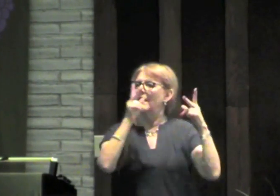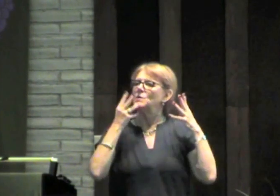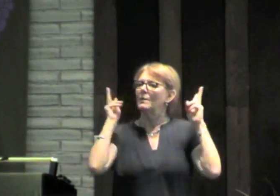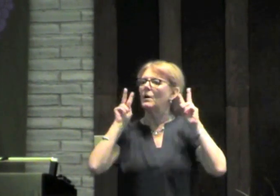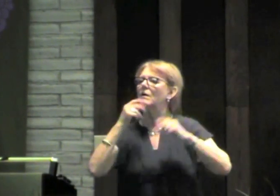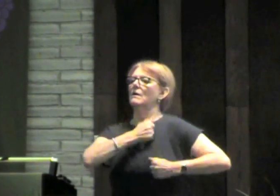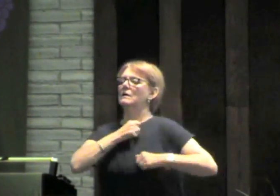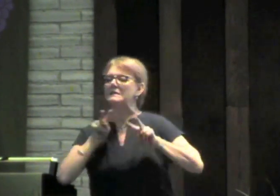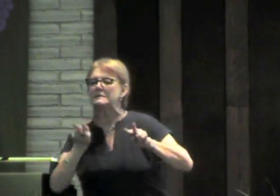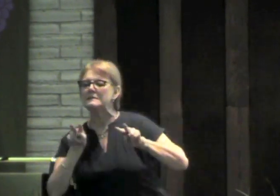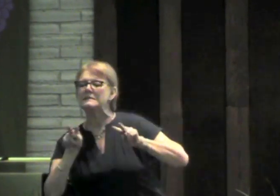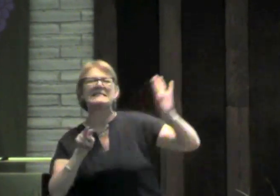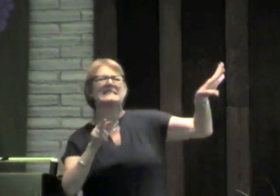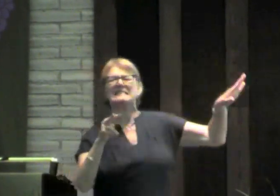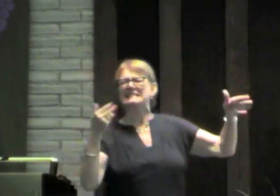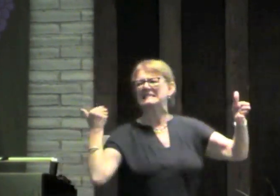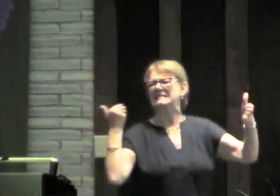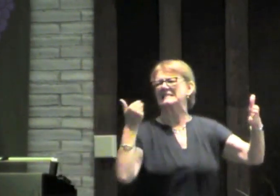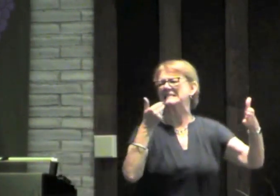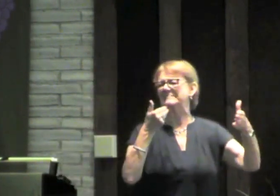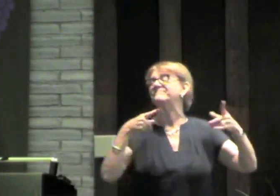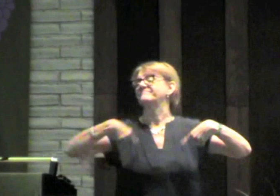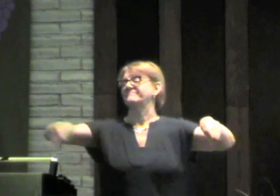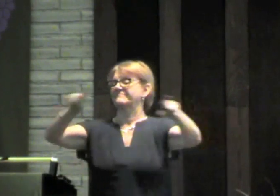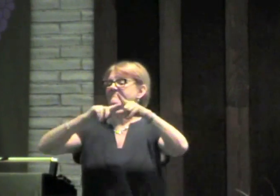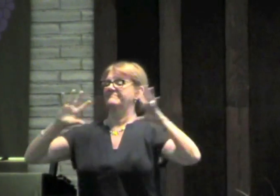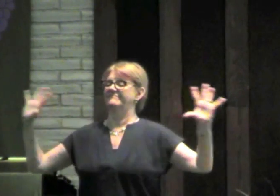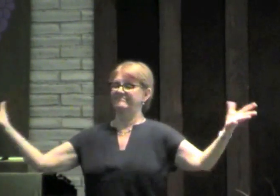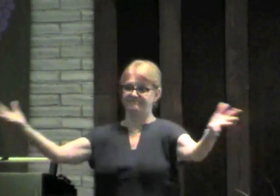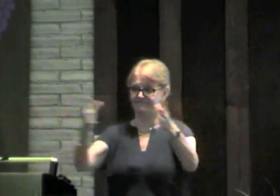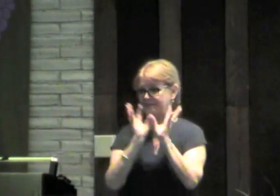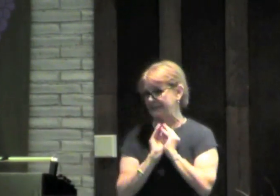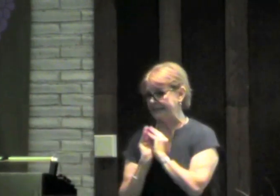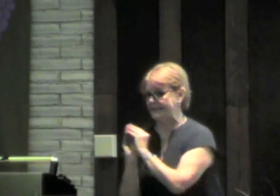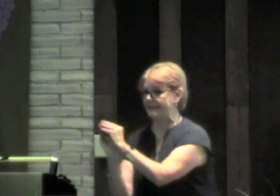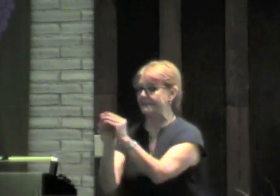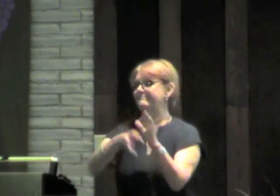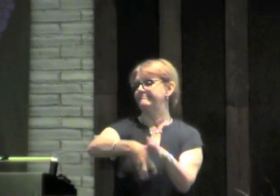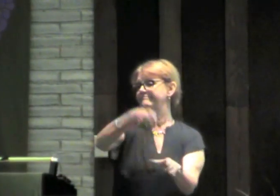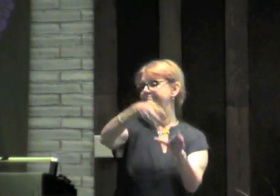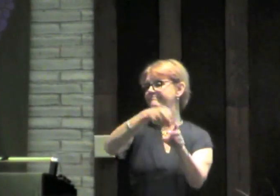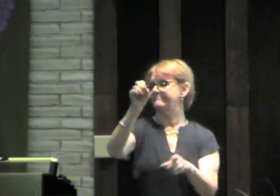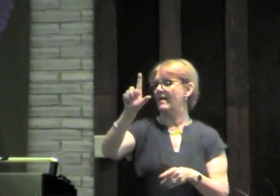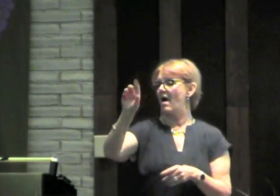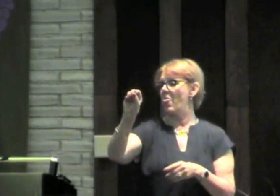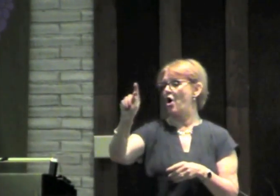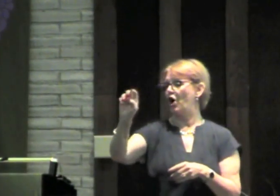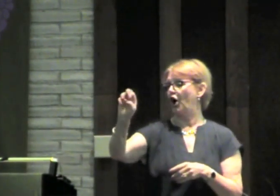Painstakingly, they built this ramp. And the people would see the soldiers and say, well, they're getting close, what are we going to do? So they'd call the